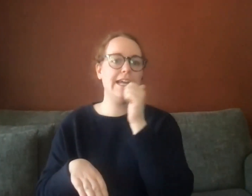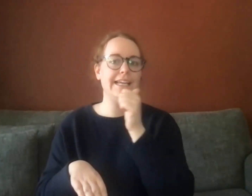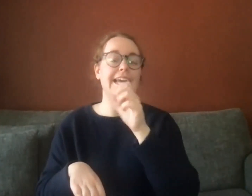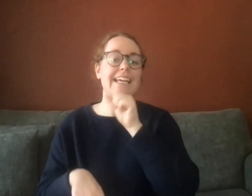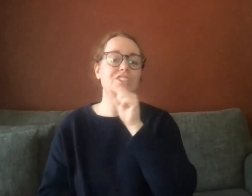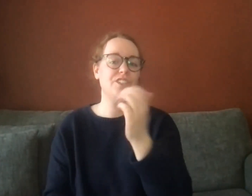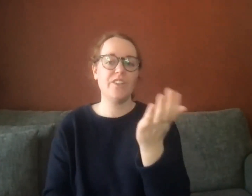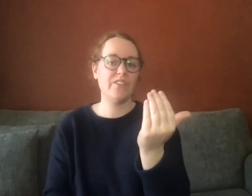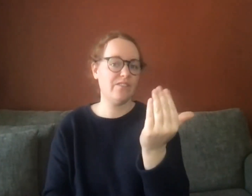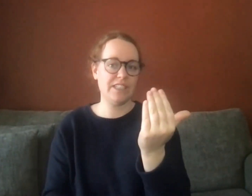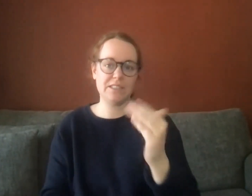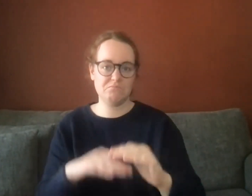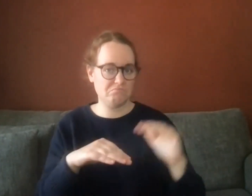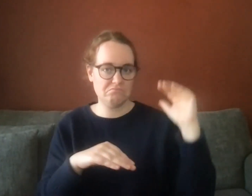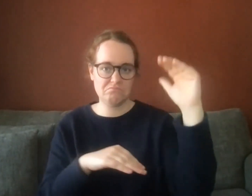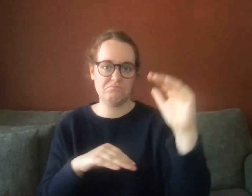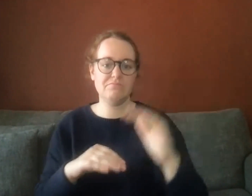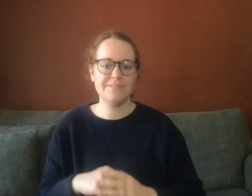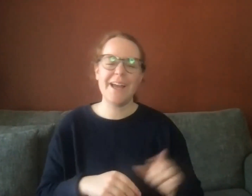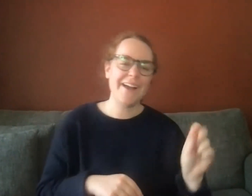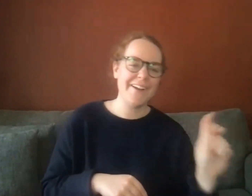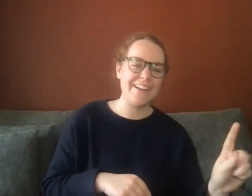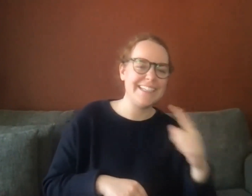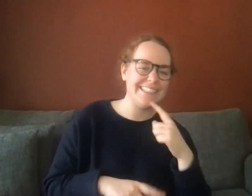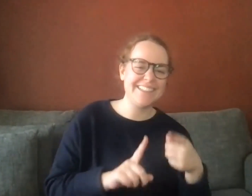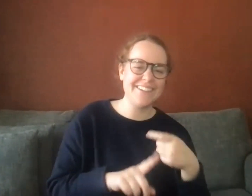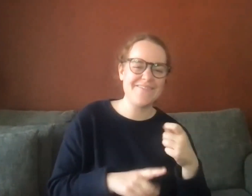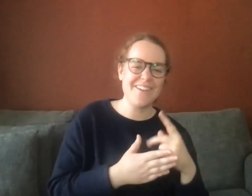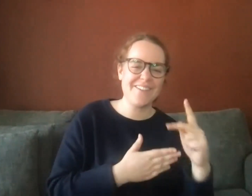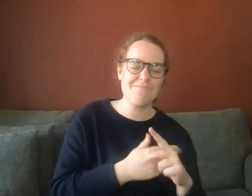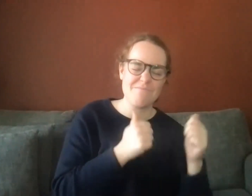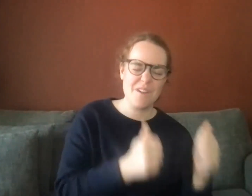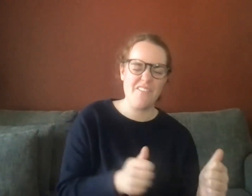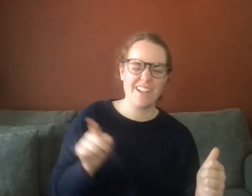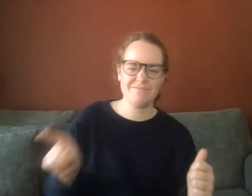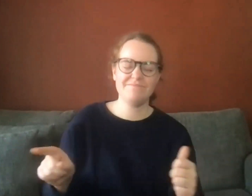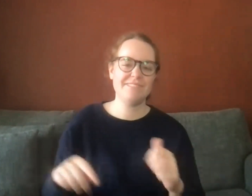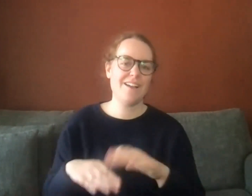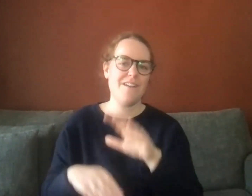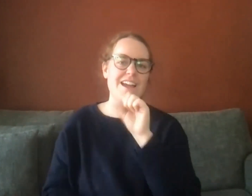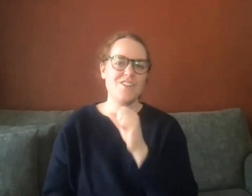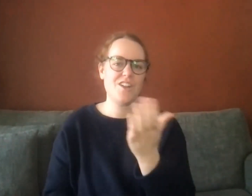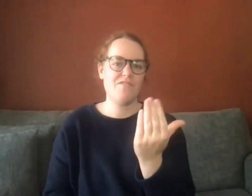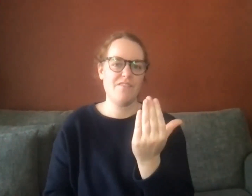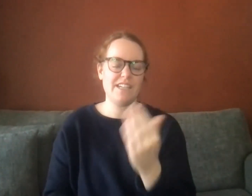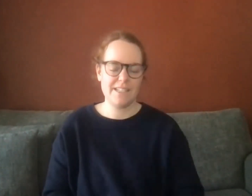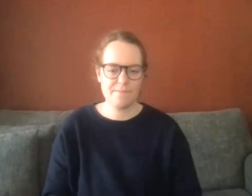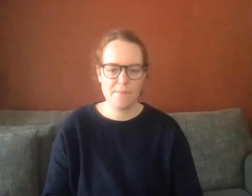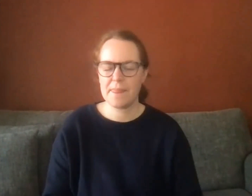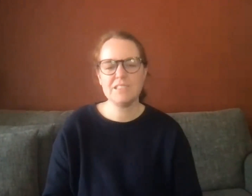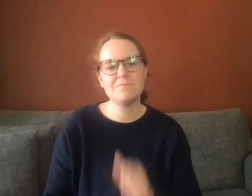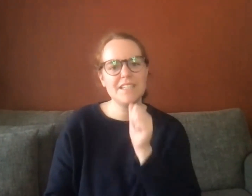older. Yes. Okay. Thanks, Sandra, for the program. Absolutely. And there aren't really age requirements